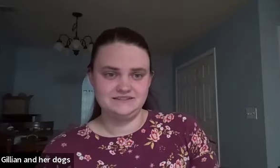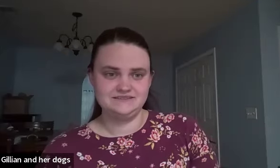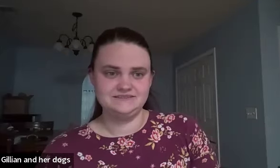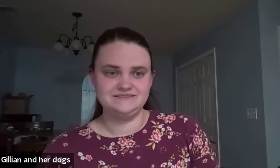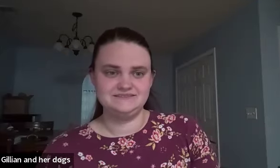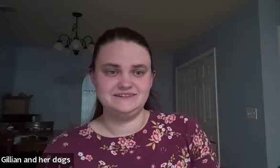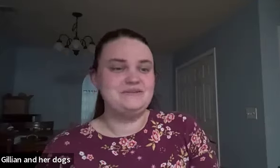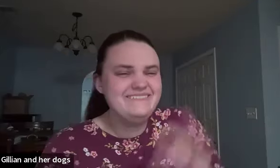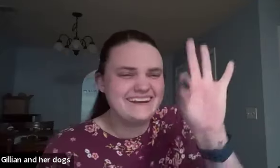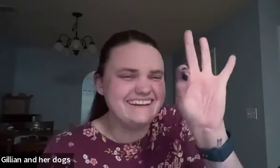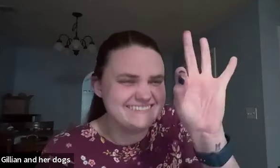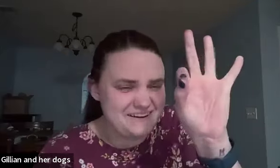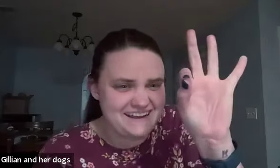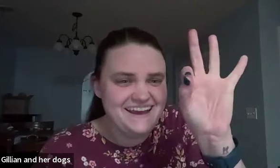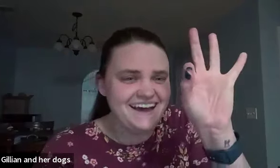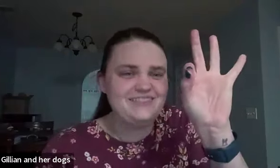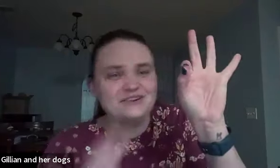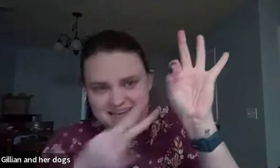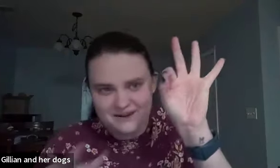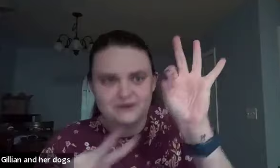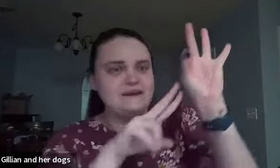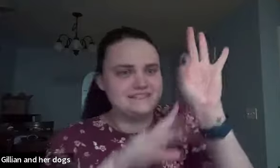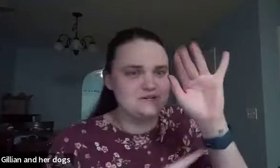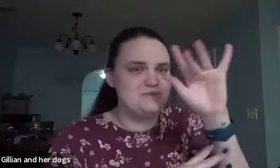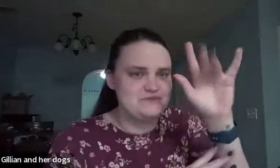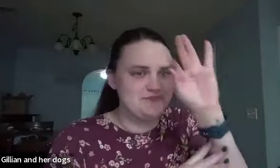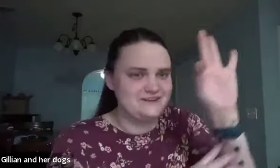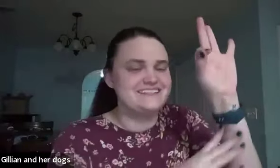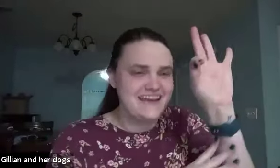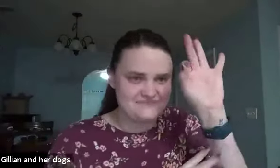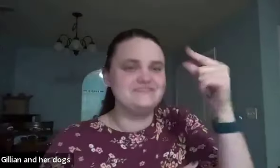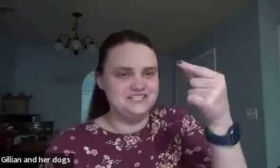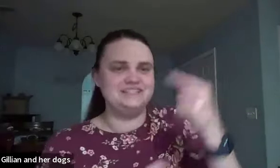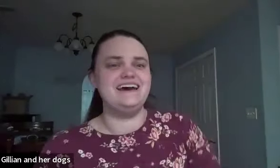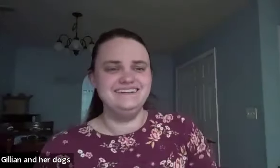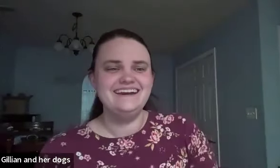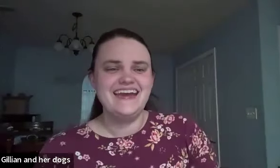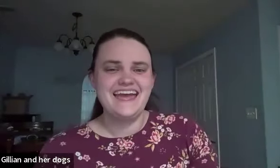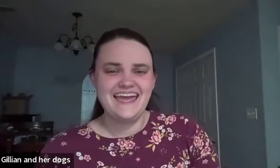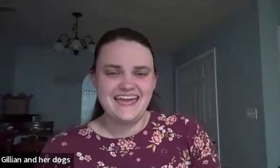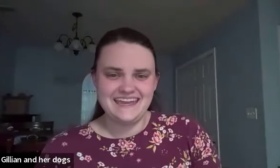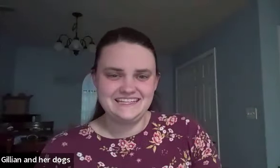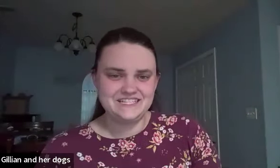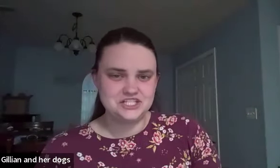G. Oh, wait, sorry. I looked down and went, oh, wait, someone's moving their fingers. F and then G, yeah.